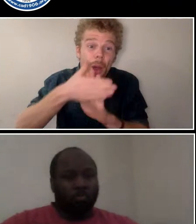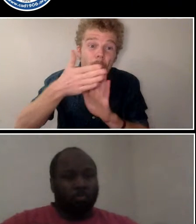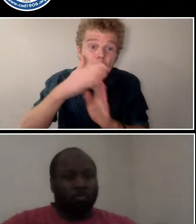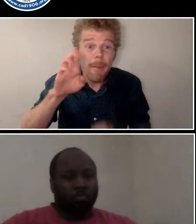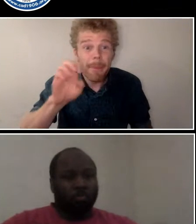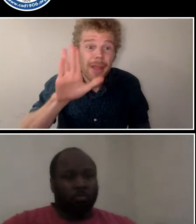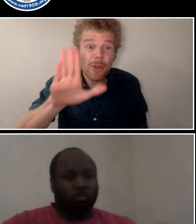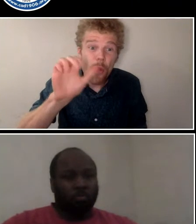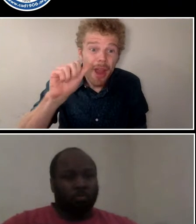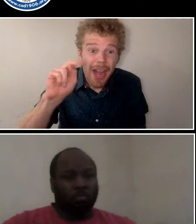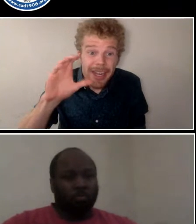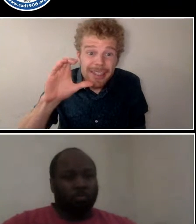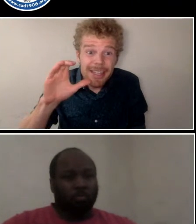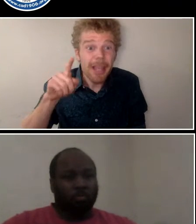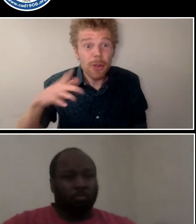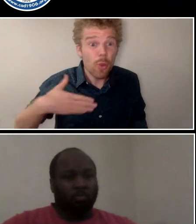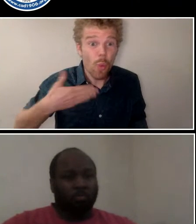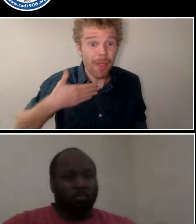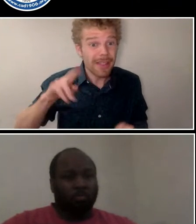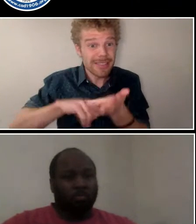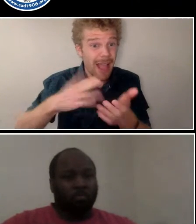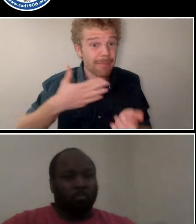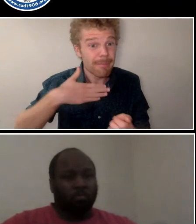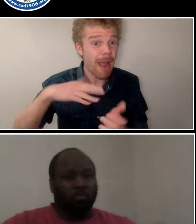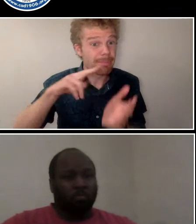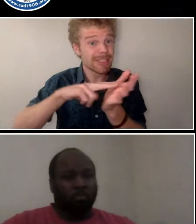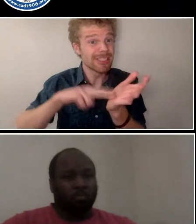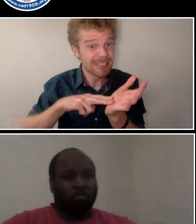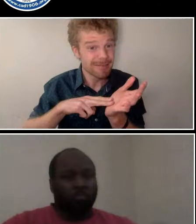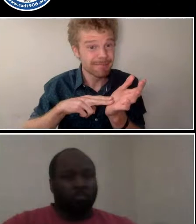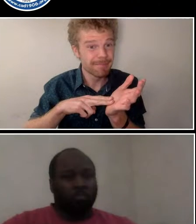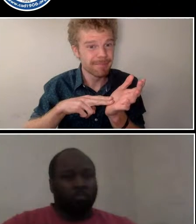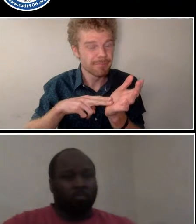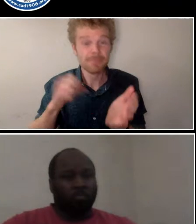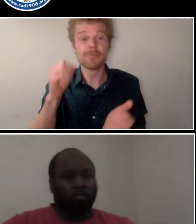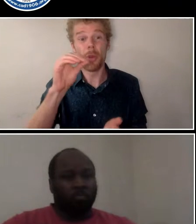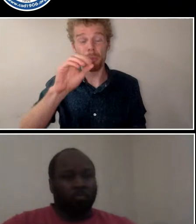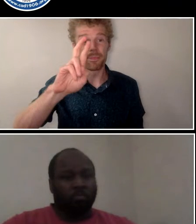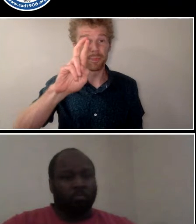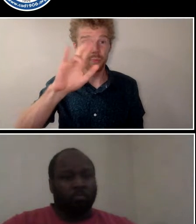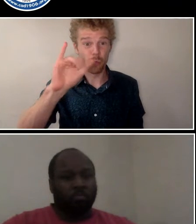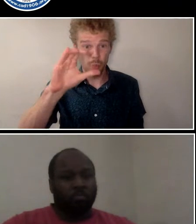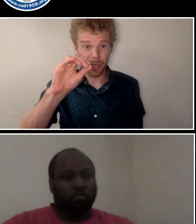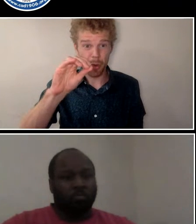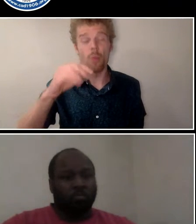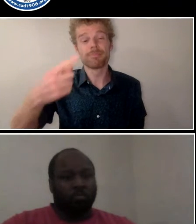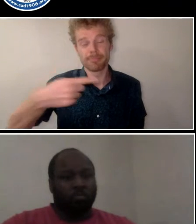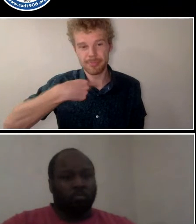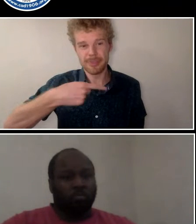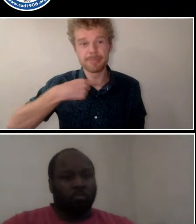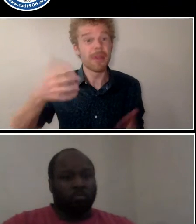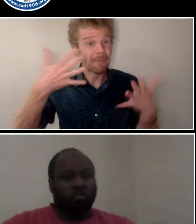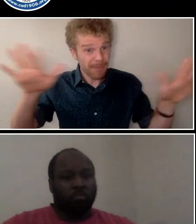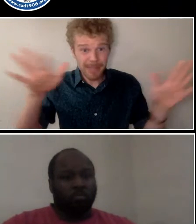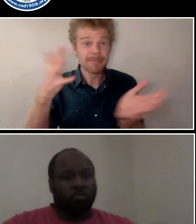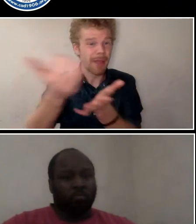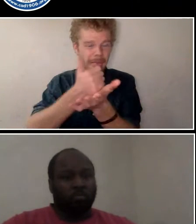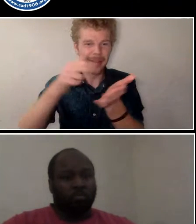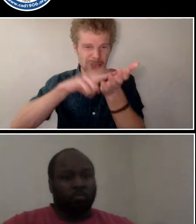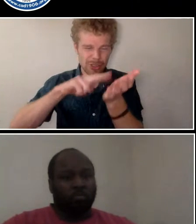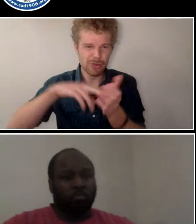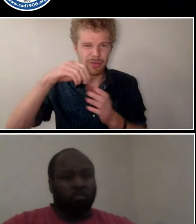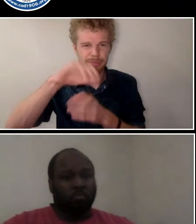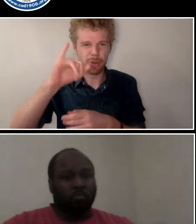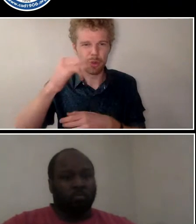it was a little bit more difficult, but I did my best. I engaged with people and I said, hello, my name is Rob. I would love to be